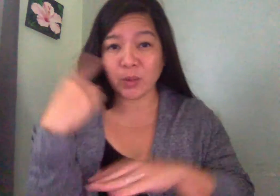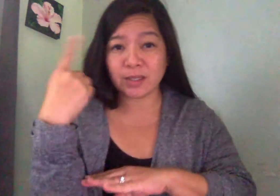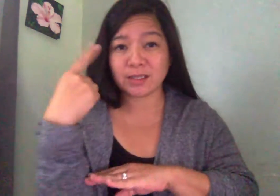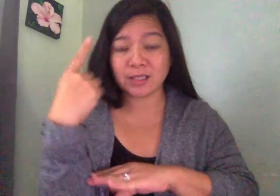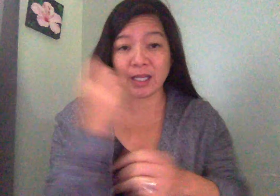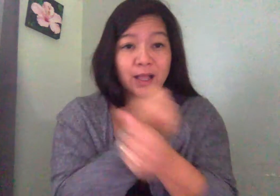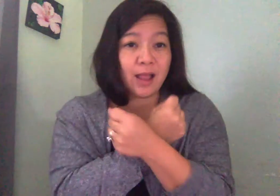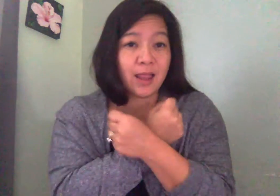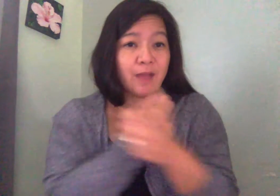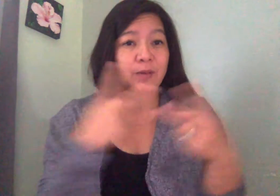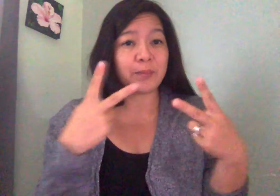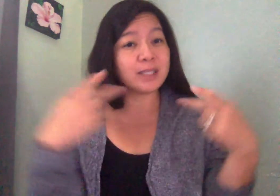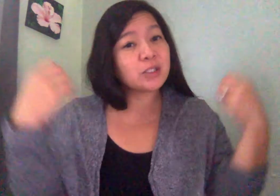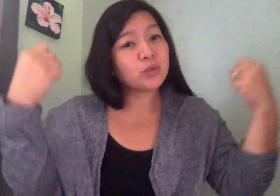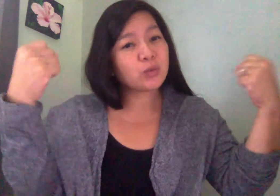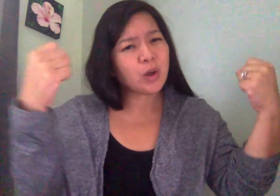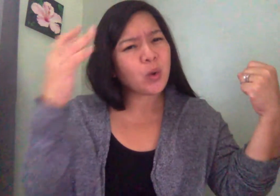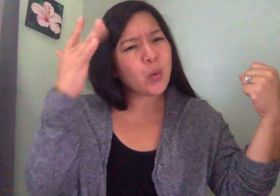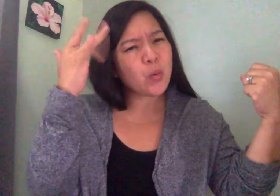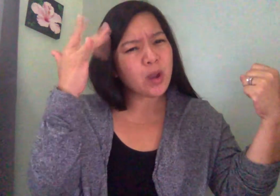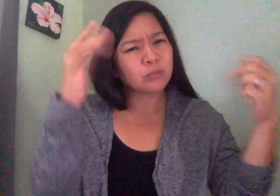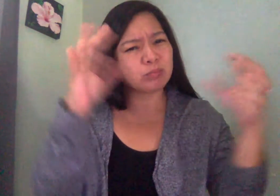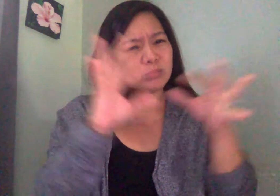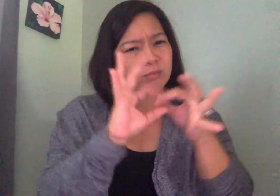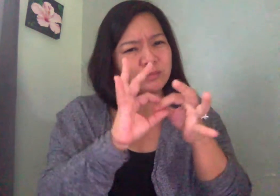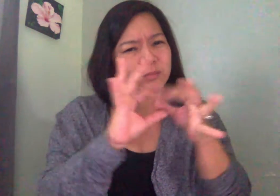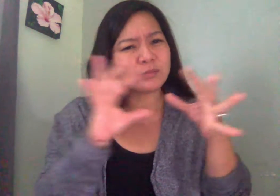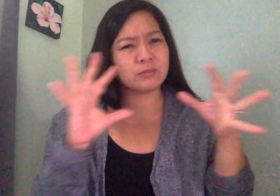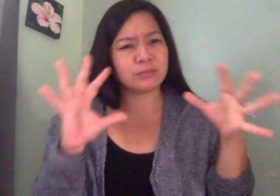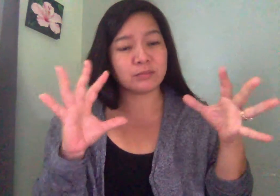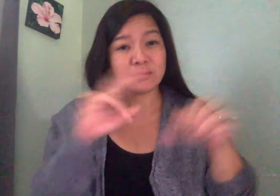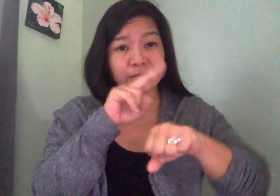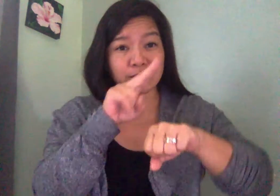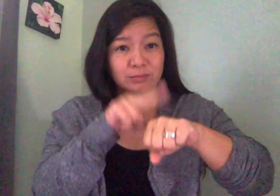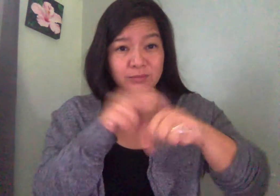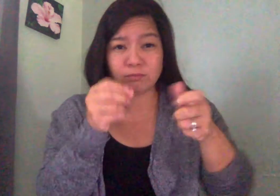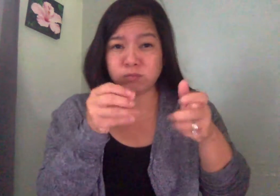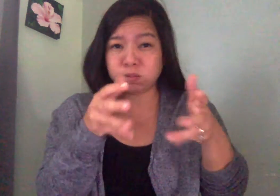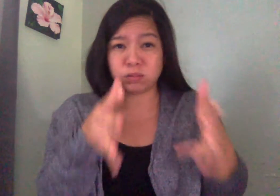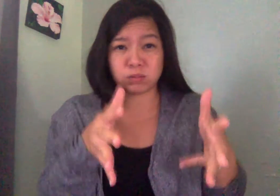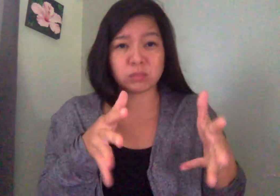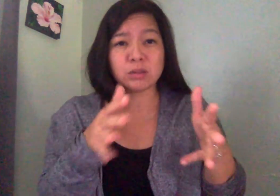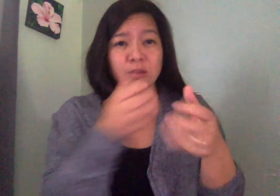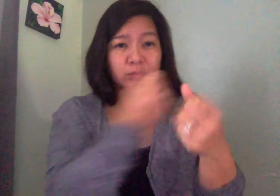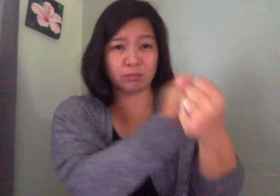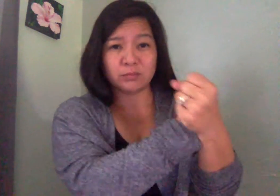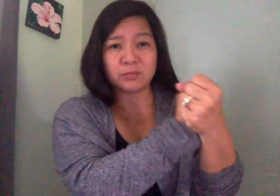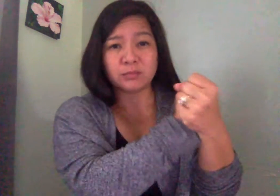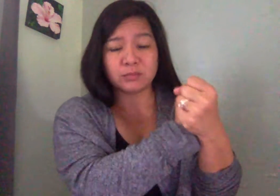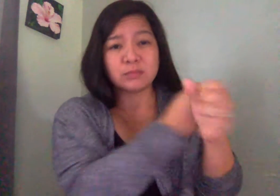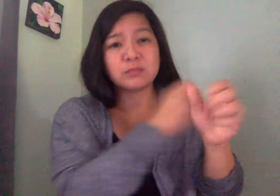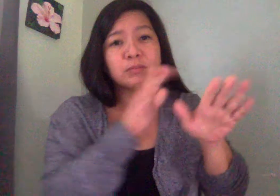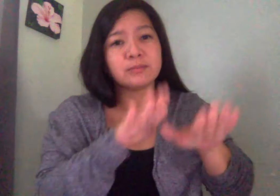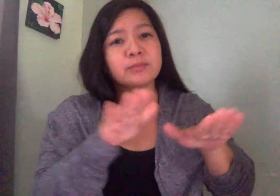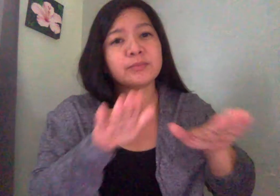world the same? If love and peace is so strong, why are the pieces of love that don't belong? Nations dropping bombs, chemical gases filling lungs of